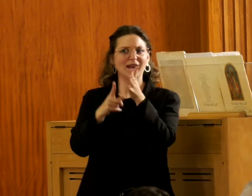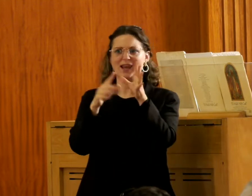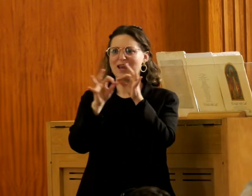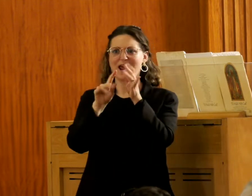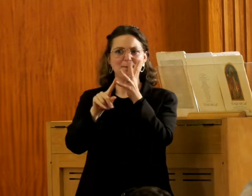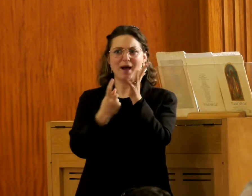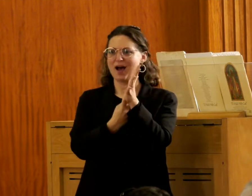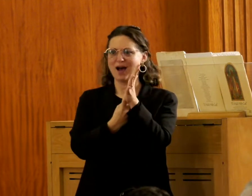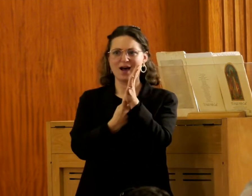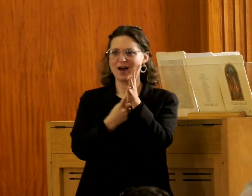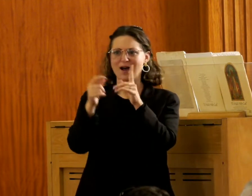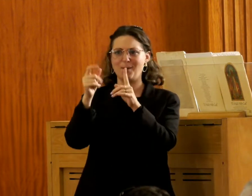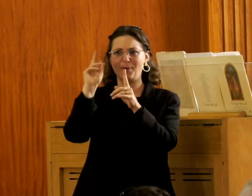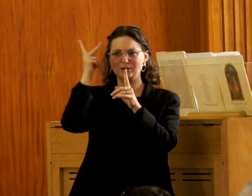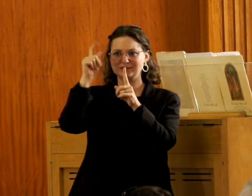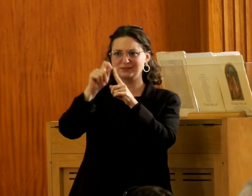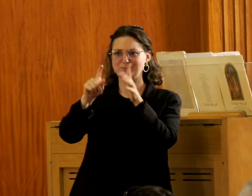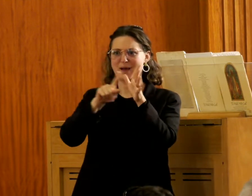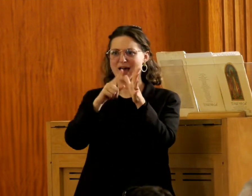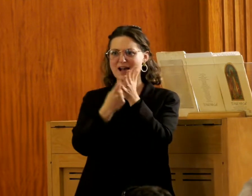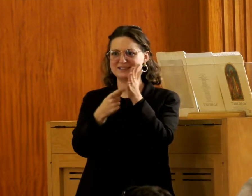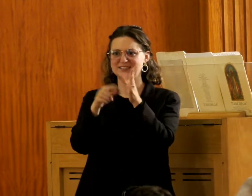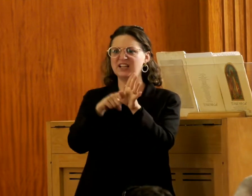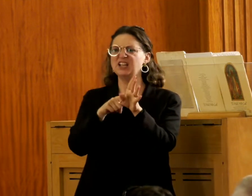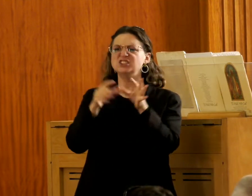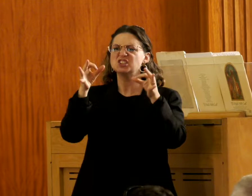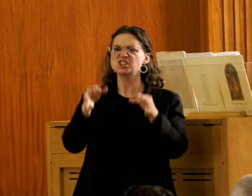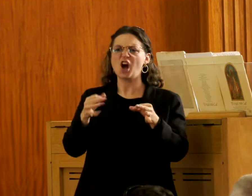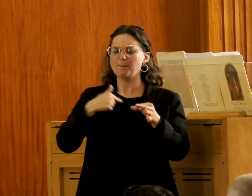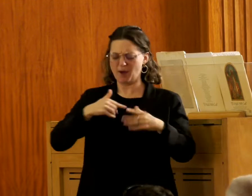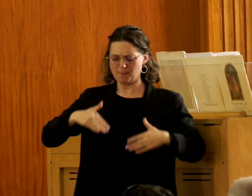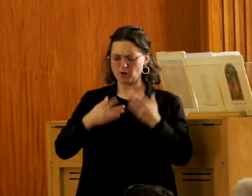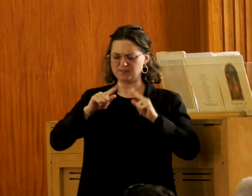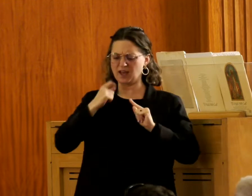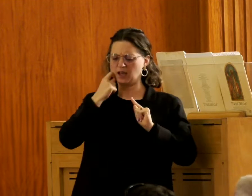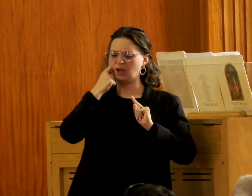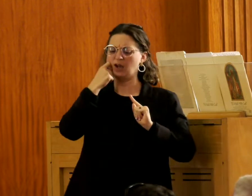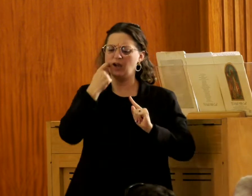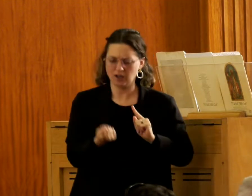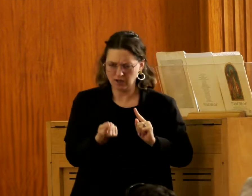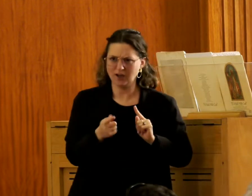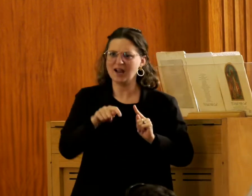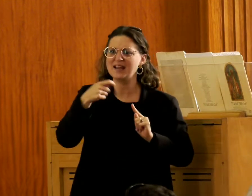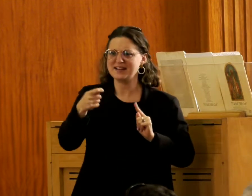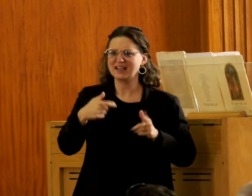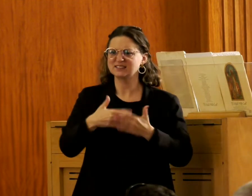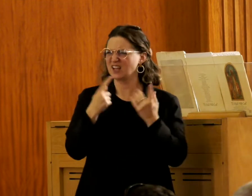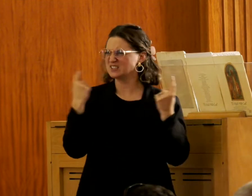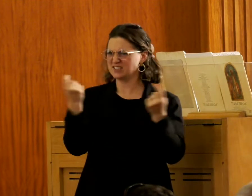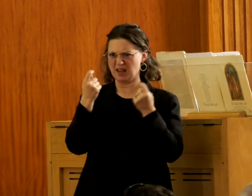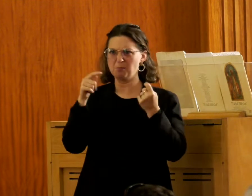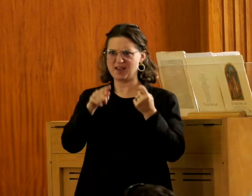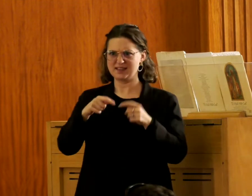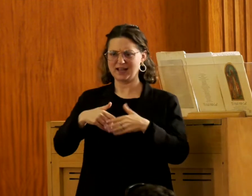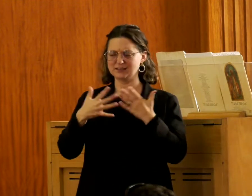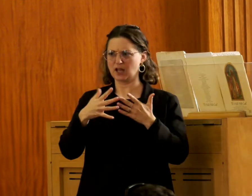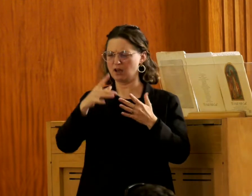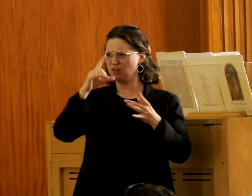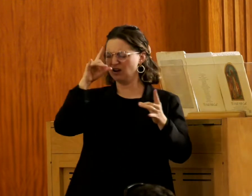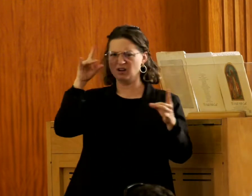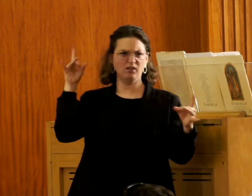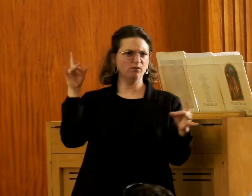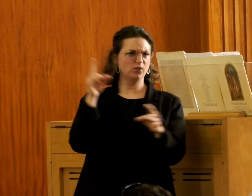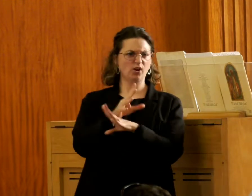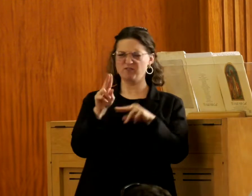to celebrate on the 12th day of July, the day afterwards. Never mind the confusion it caused for a